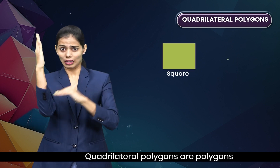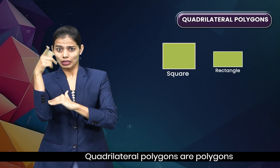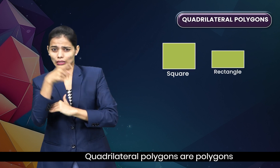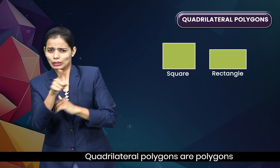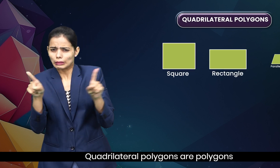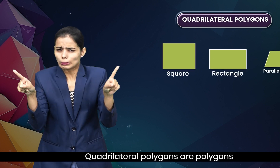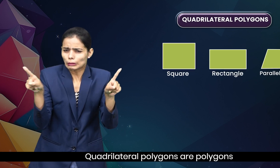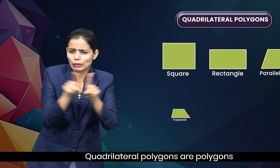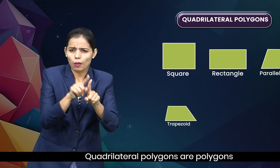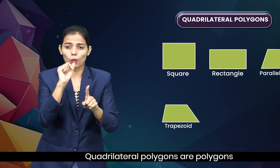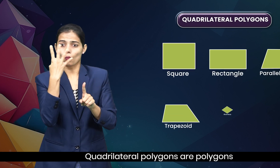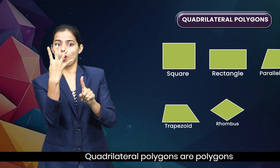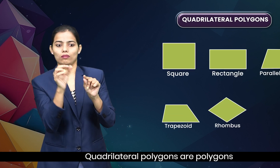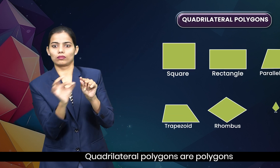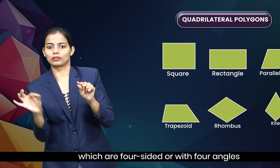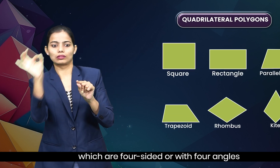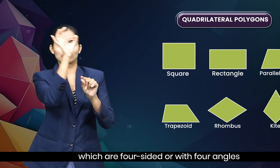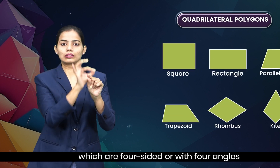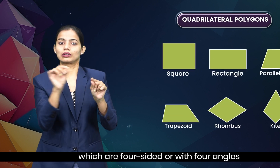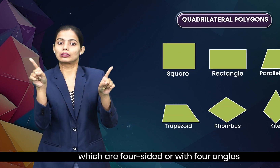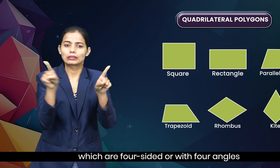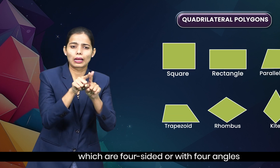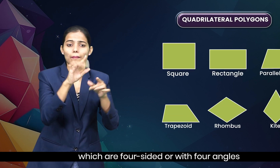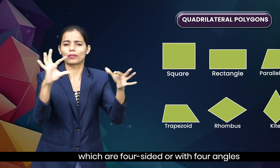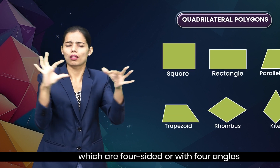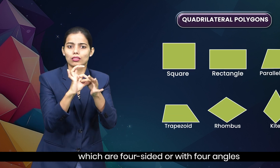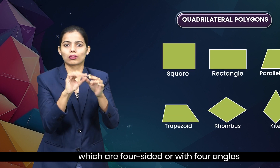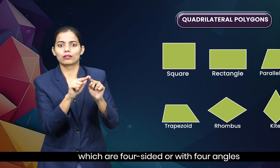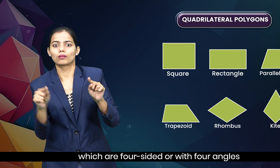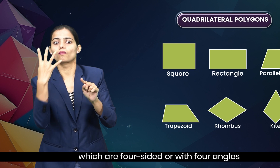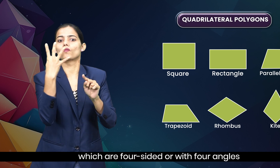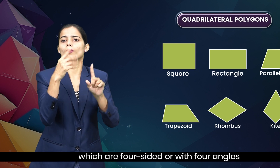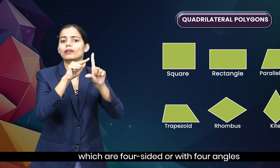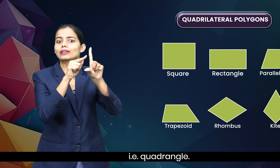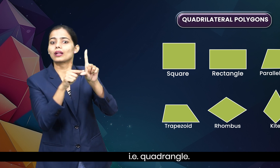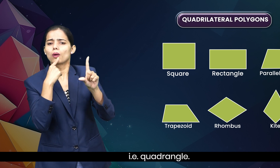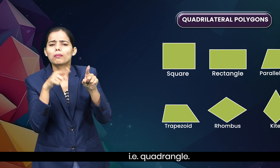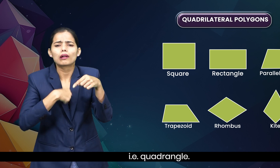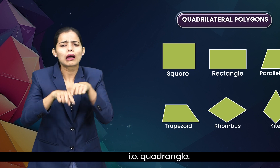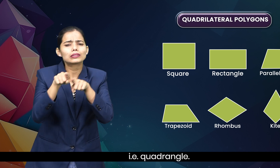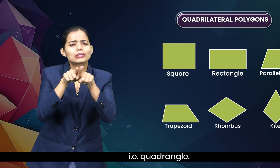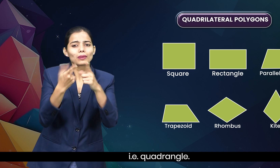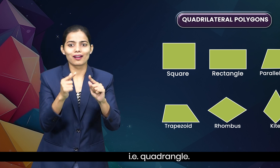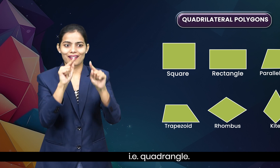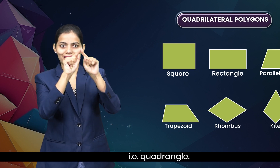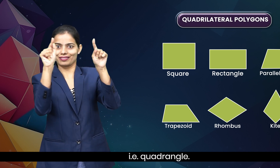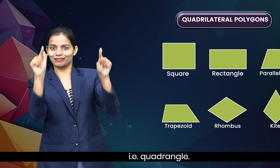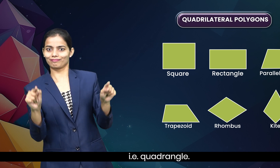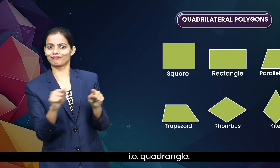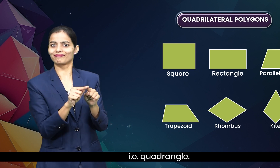Quadrilateral polygons are polygons which are four-sided or with four angles, that is quadrangle.